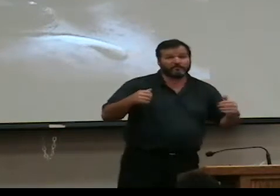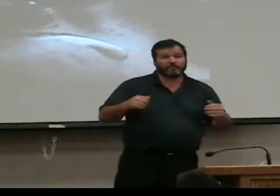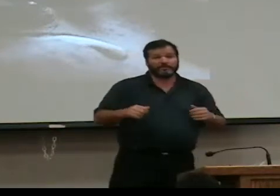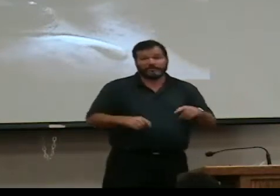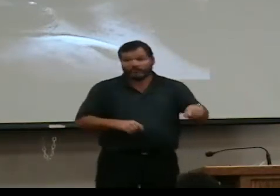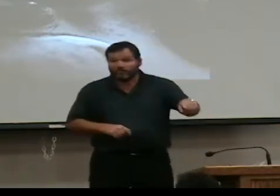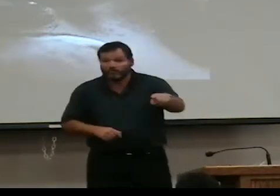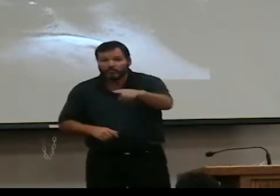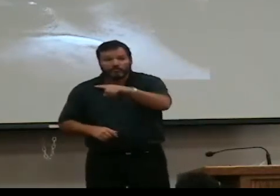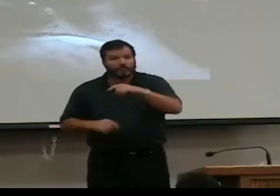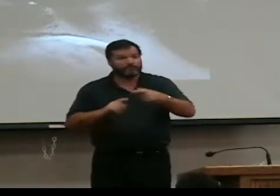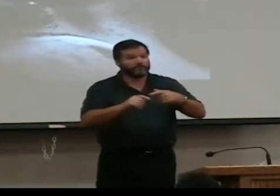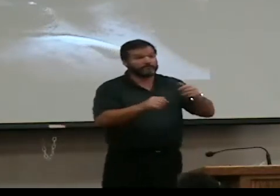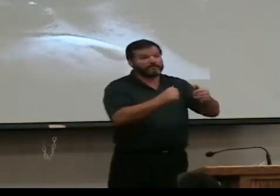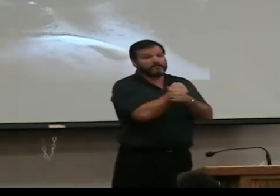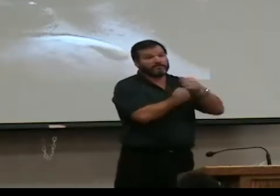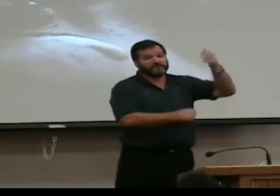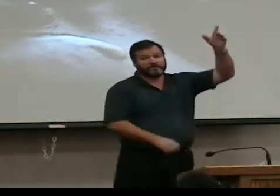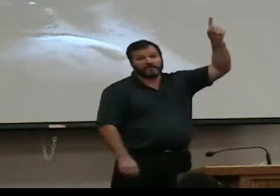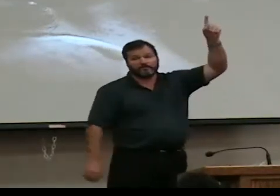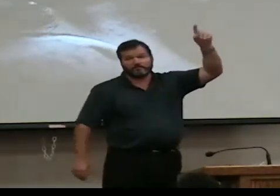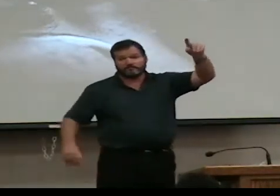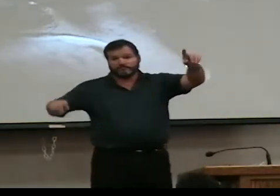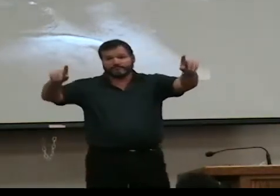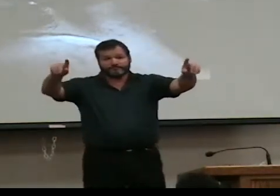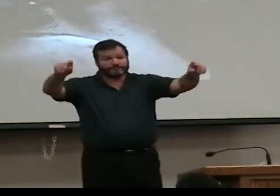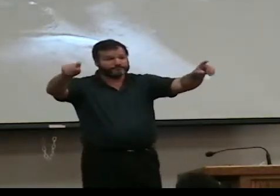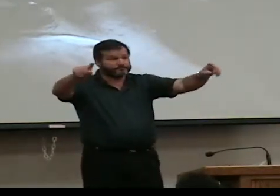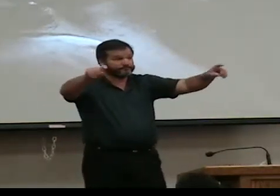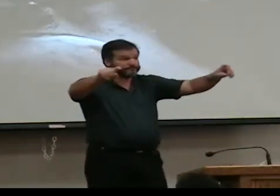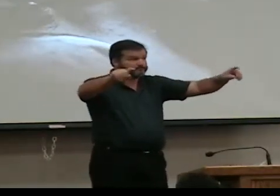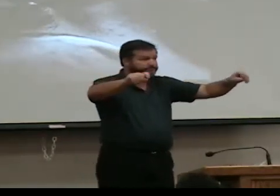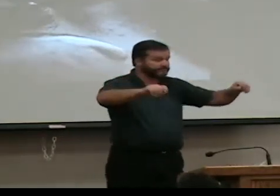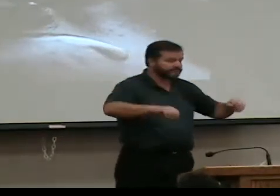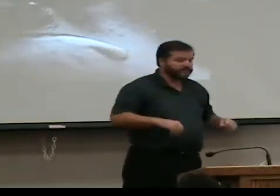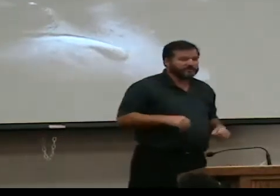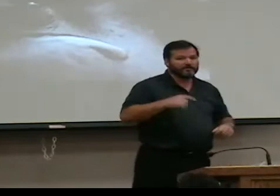What can't separate you from the love of God? What can do it?